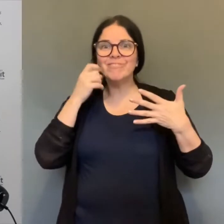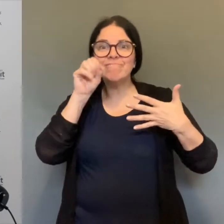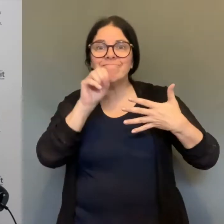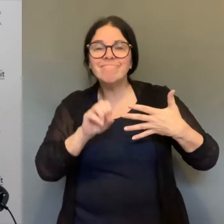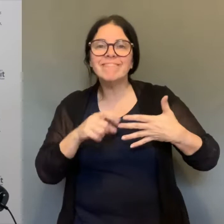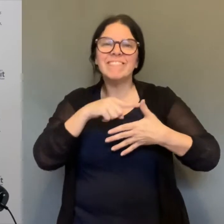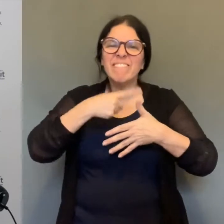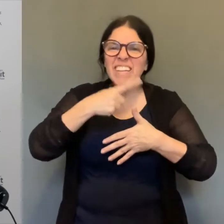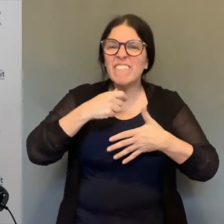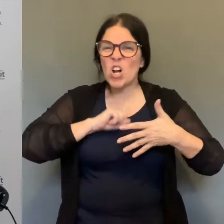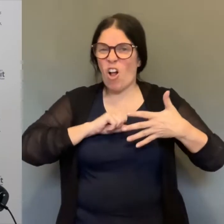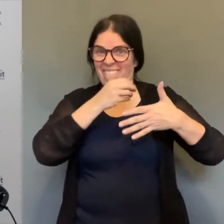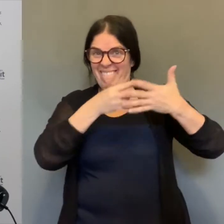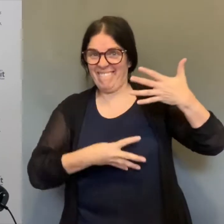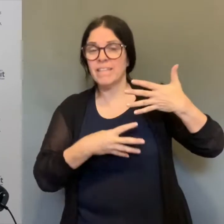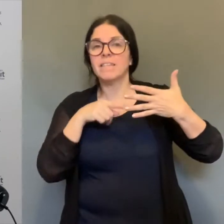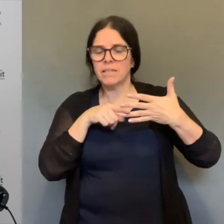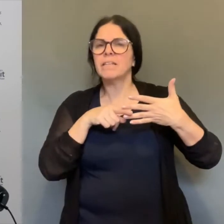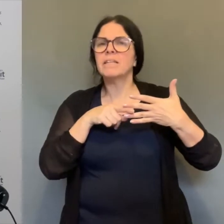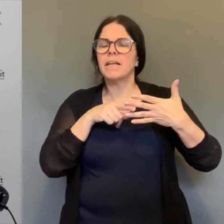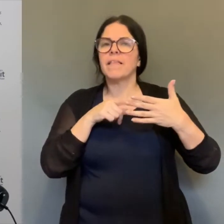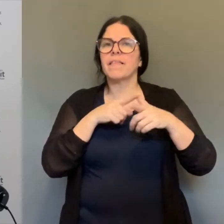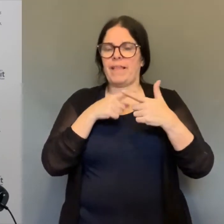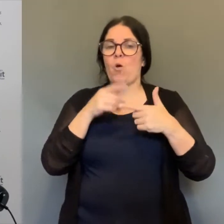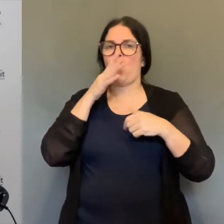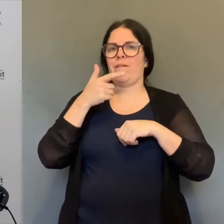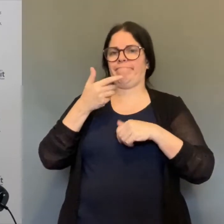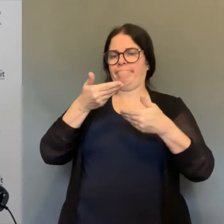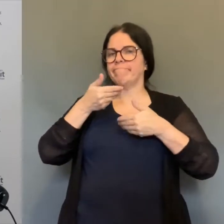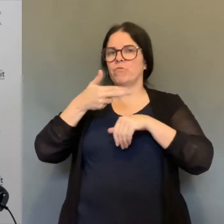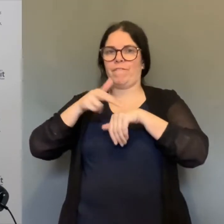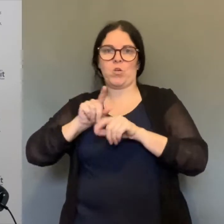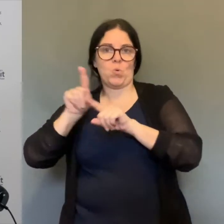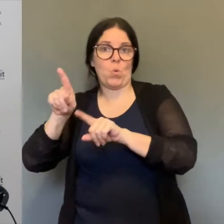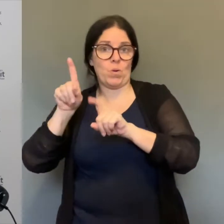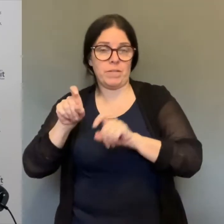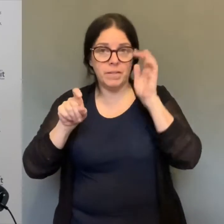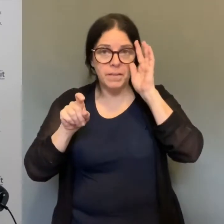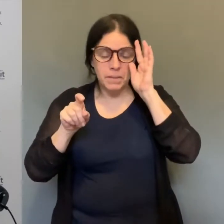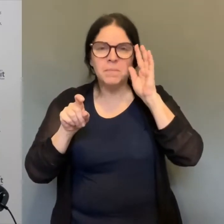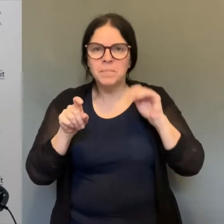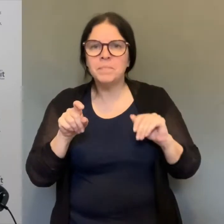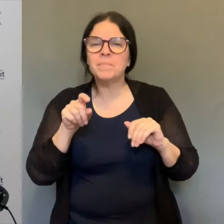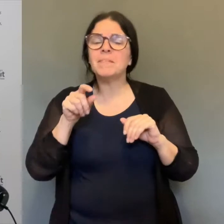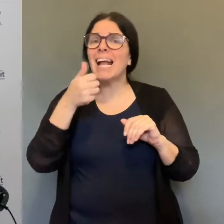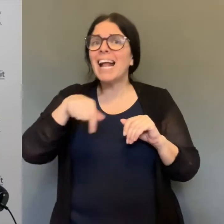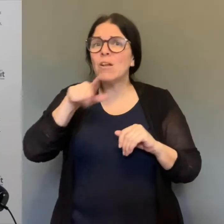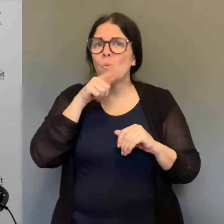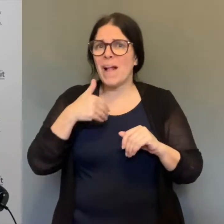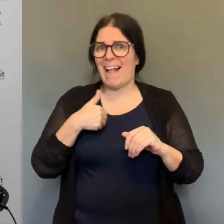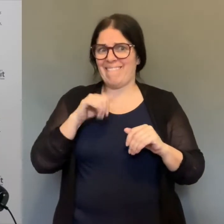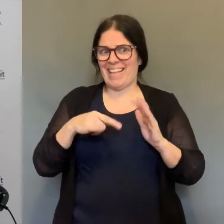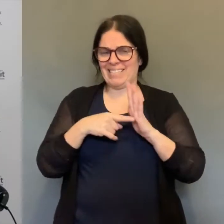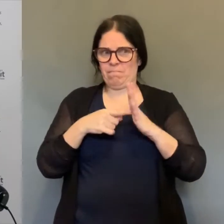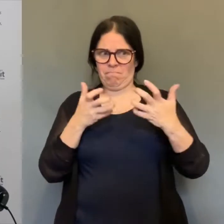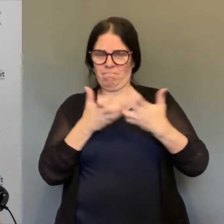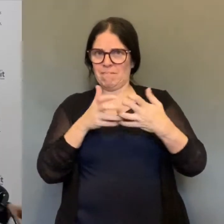Dr. Wajid Ahmed, our Medical Officer of Health, for further updates regarding COVID-19.